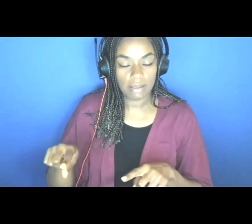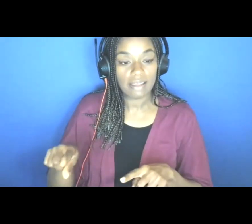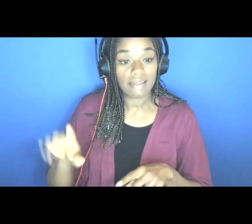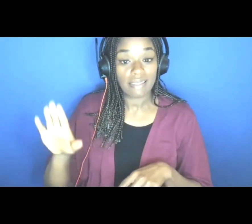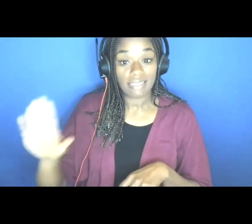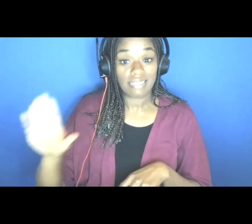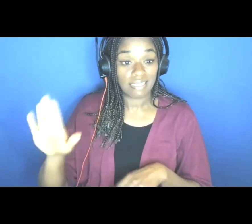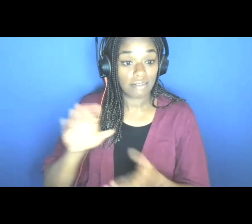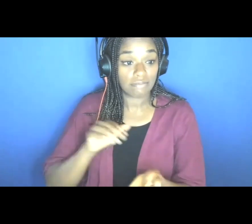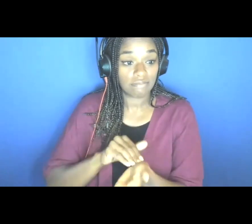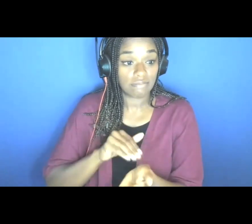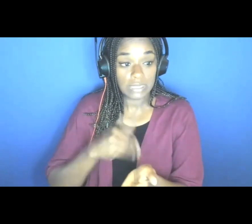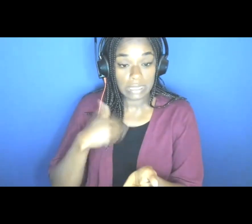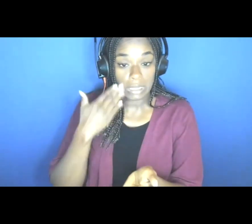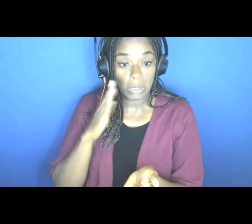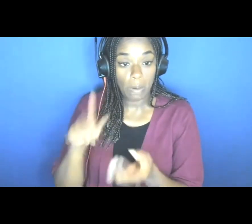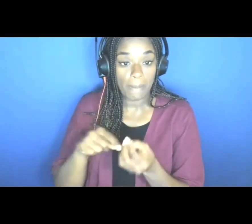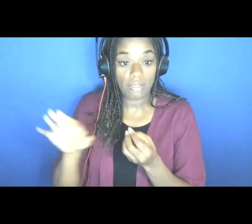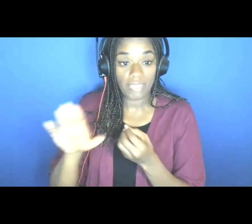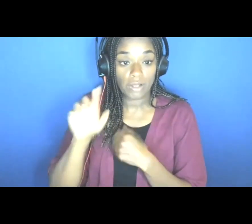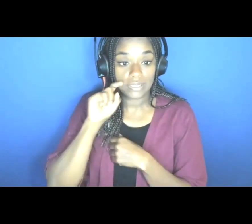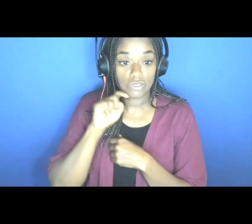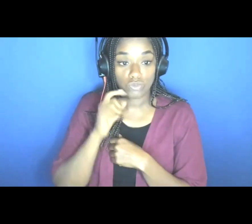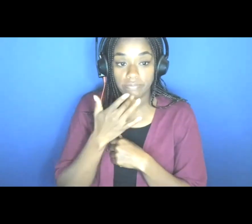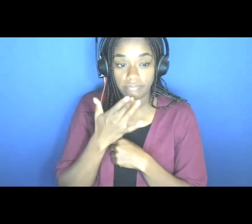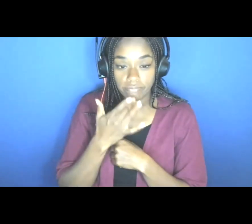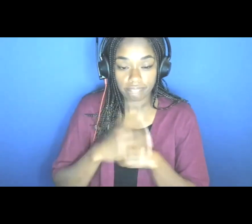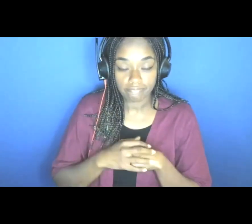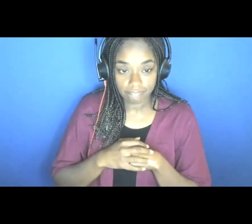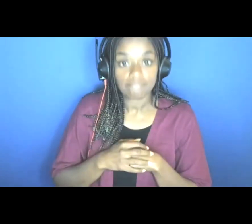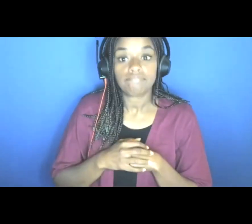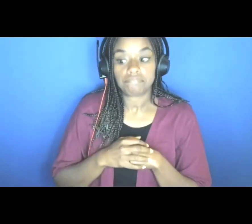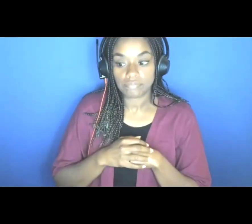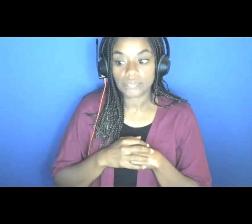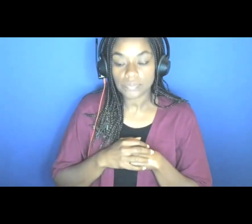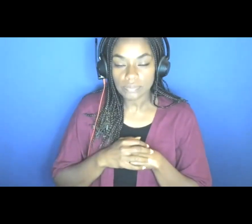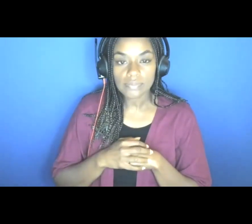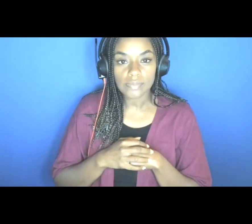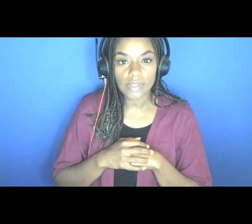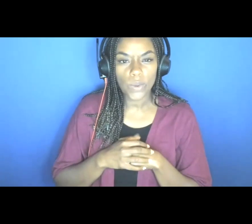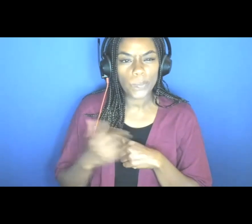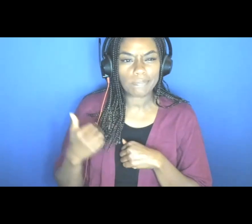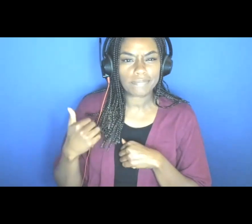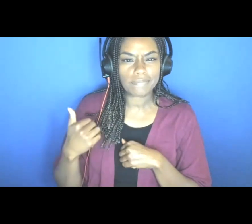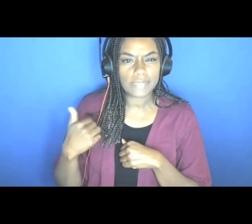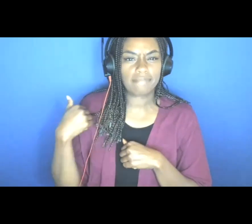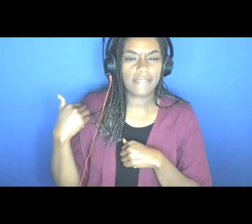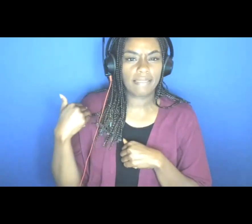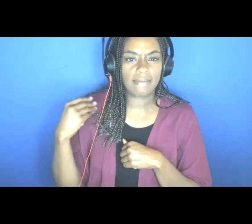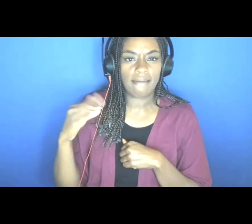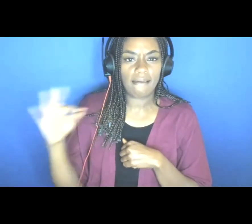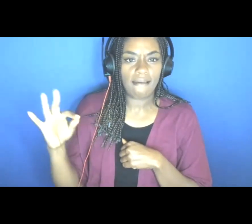know about their sexual orientation. It reminds me of a campaign that we ran in New